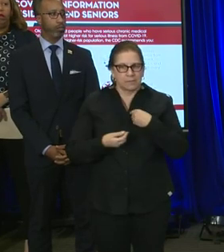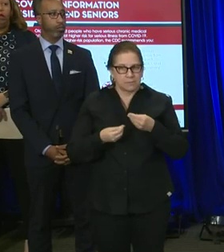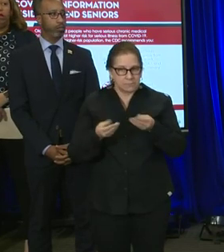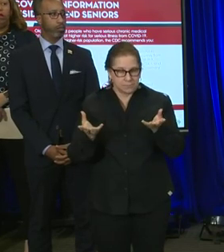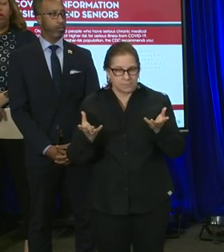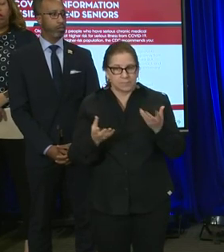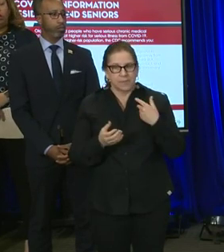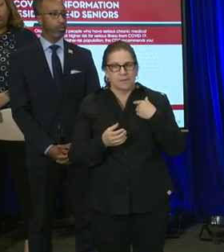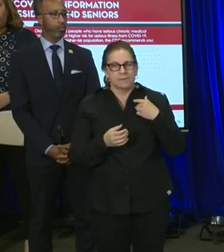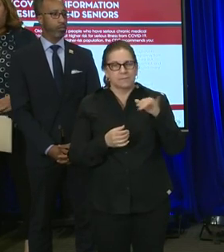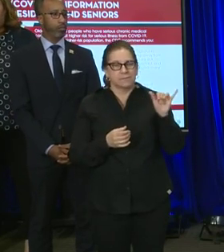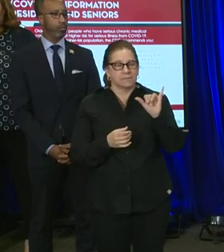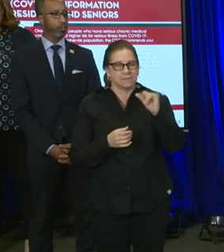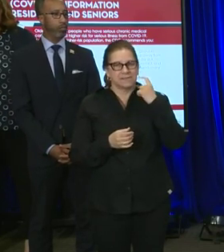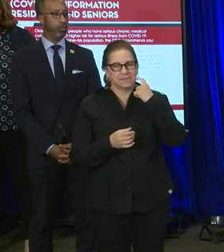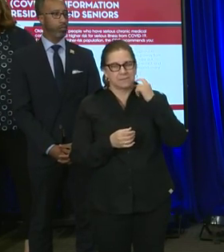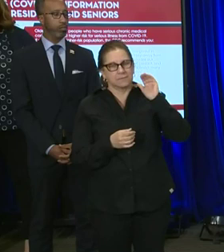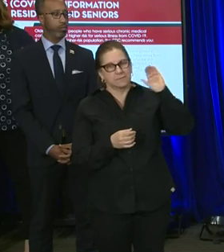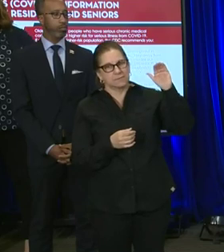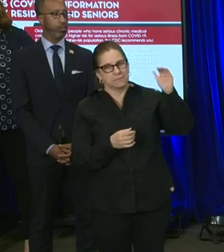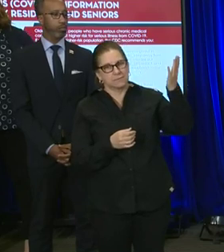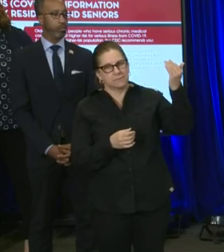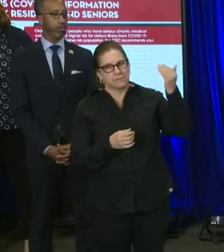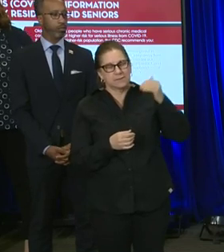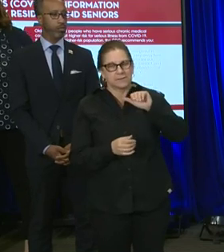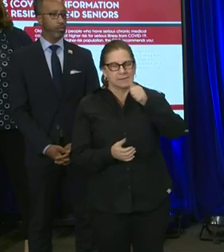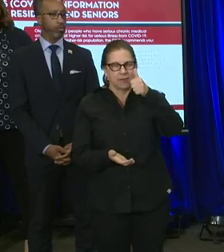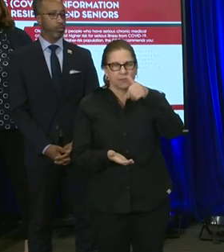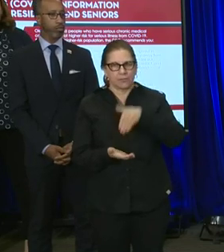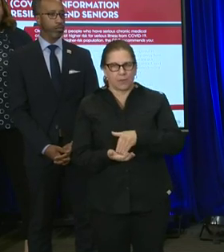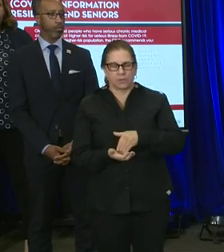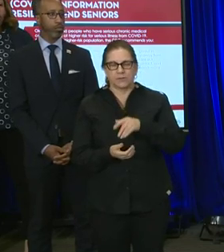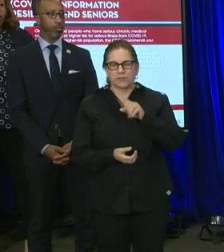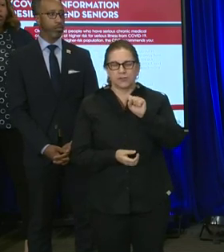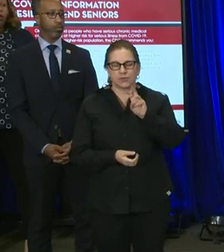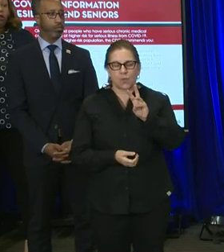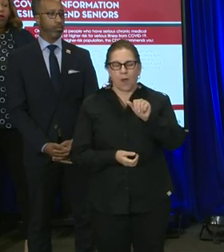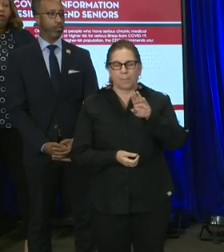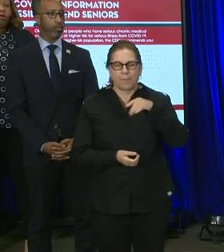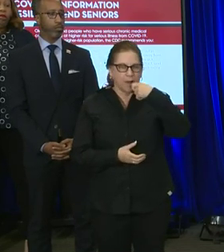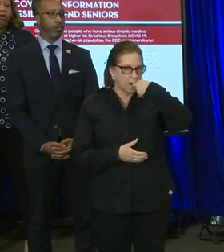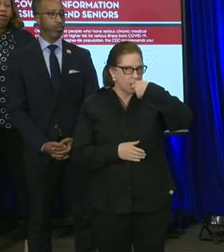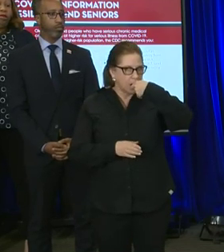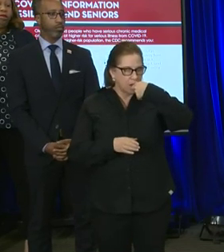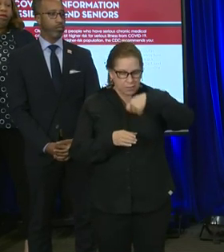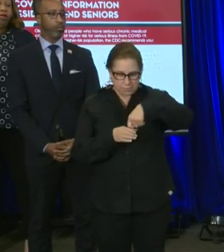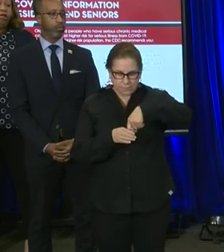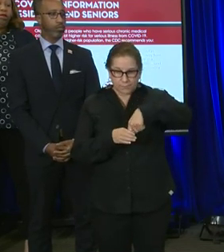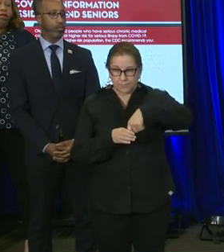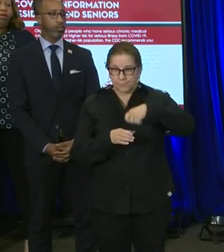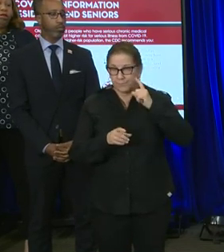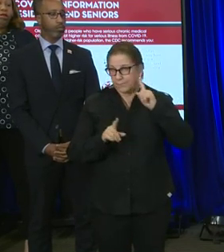test kits for healthcare providers and are awaiting a response from the federal government.